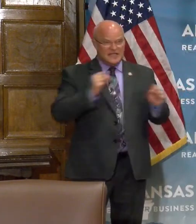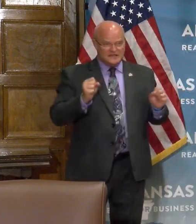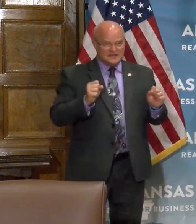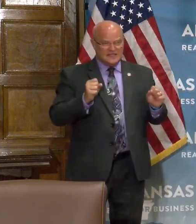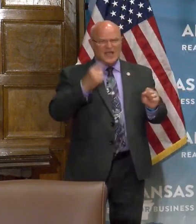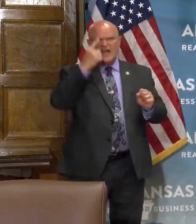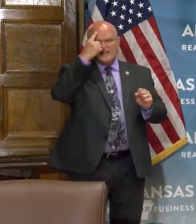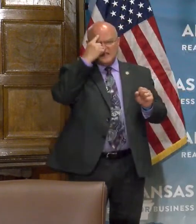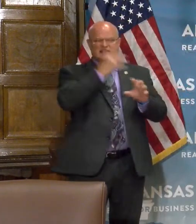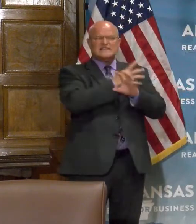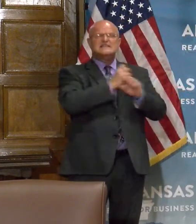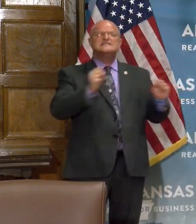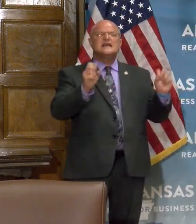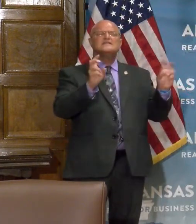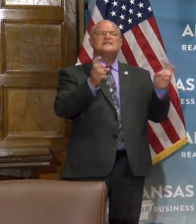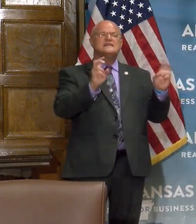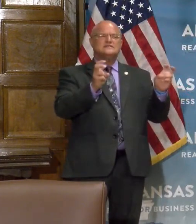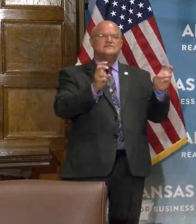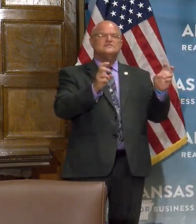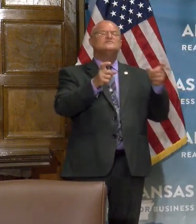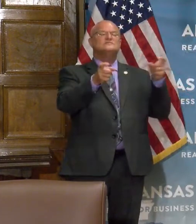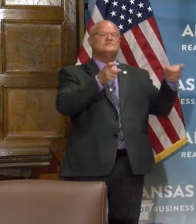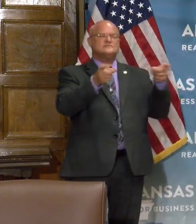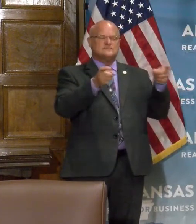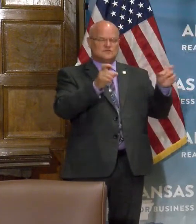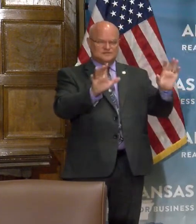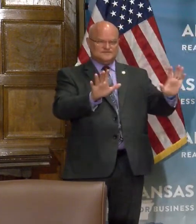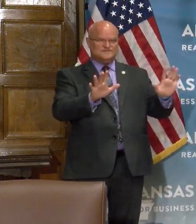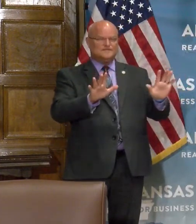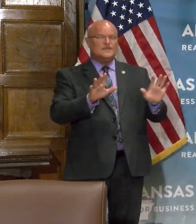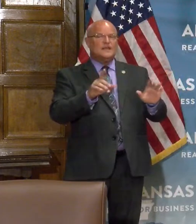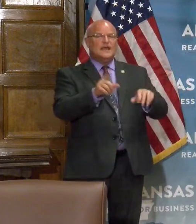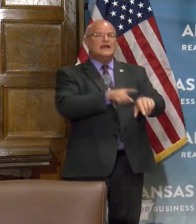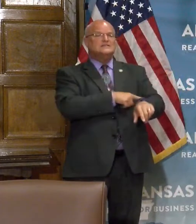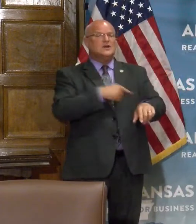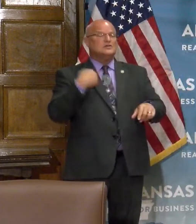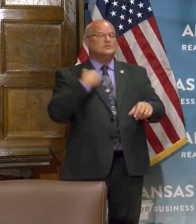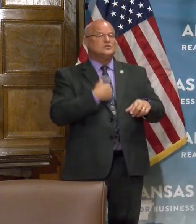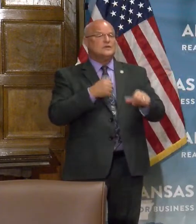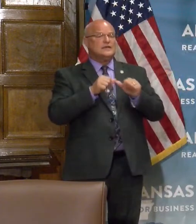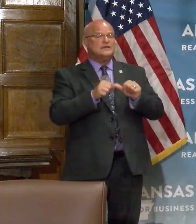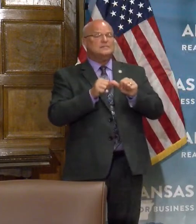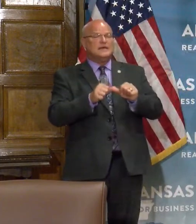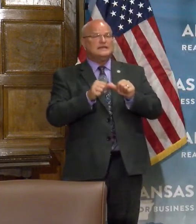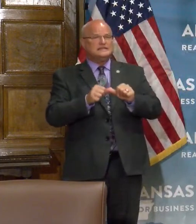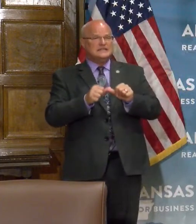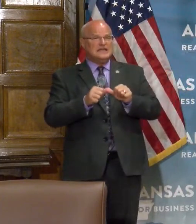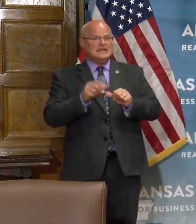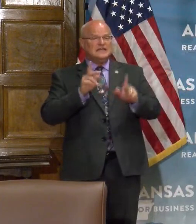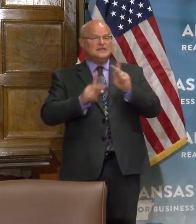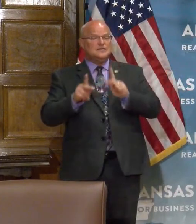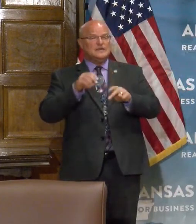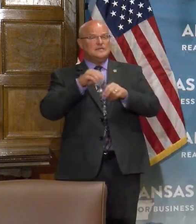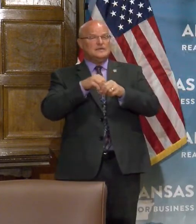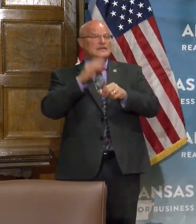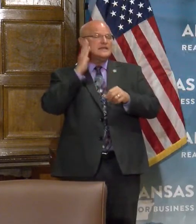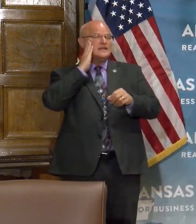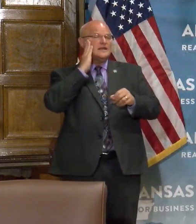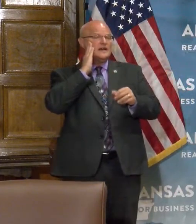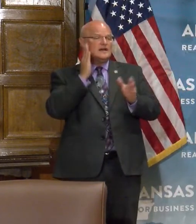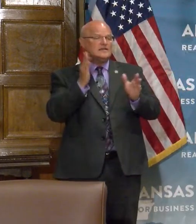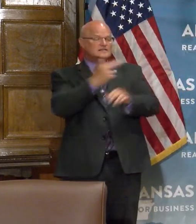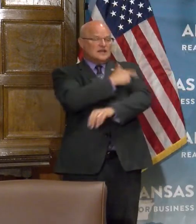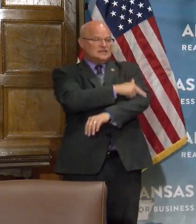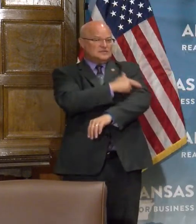think we have the safety issues addressed. So as long as we can maintain the capacity to